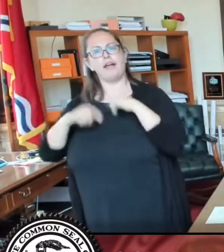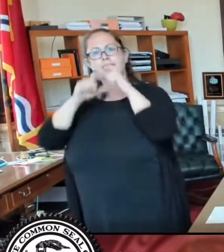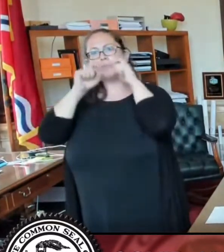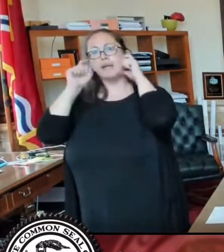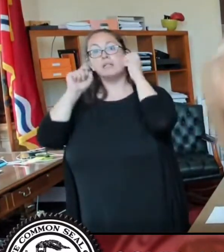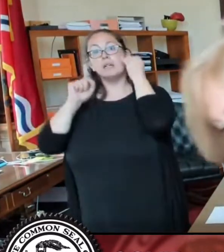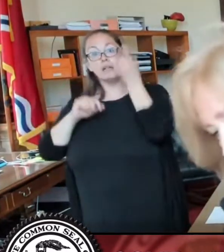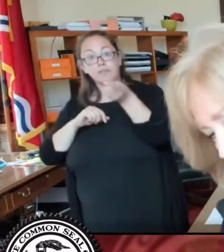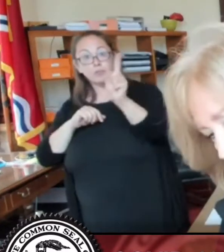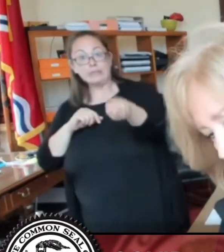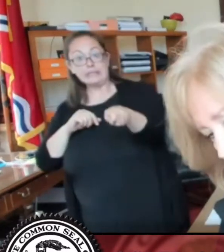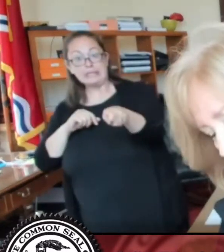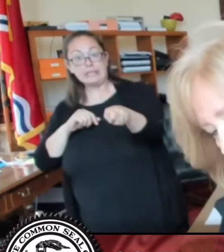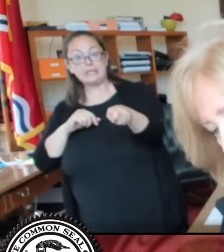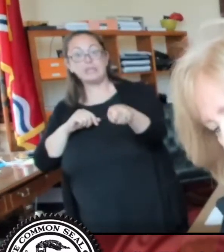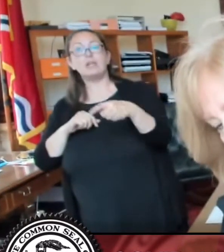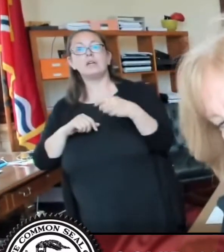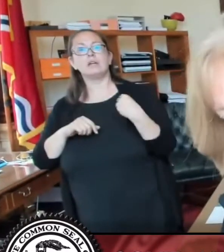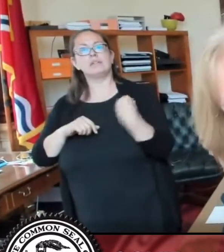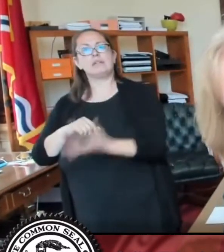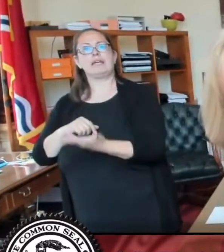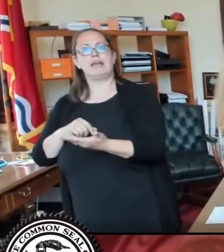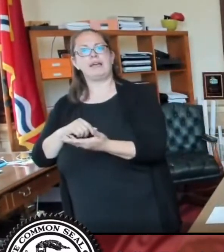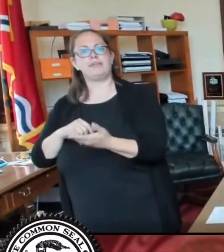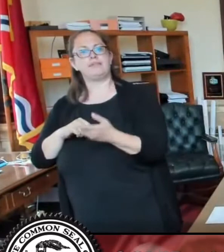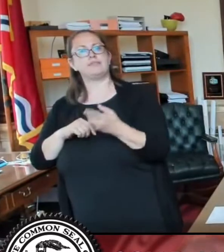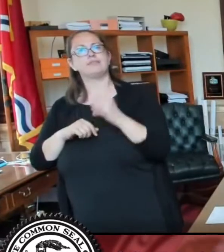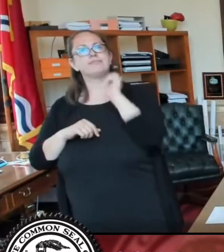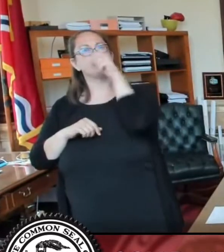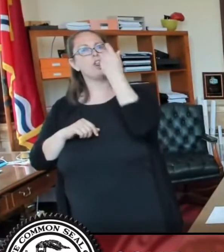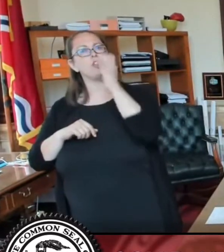mask, we supplied them with a mask that